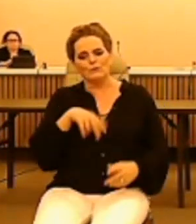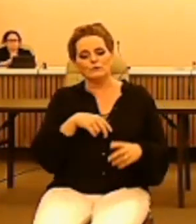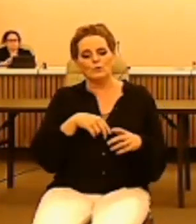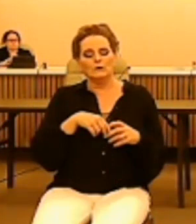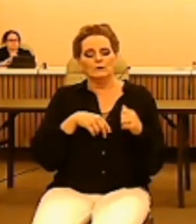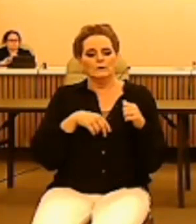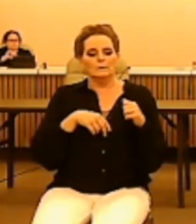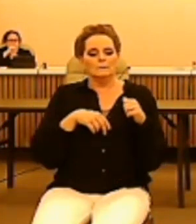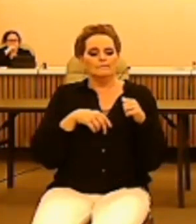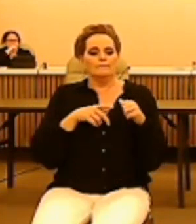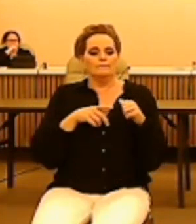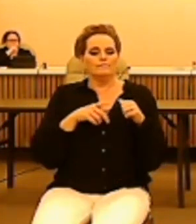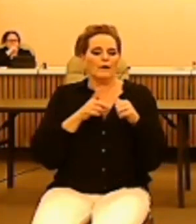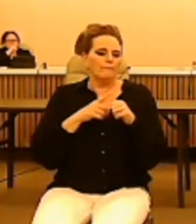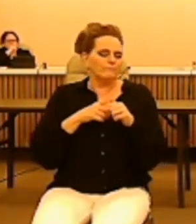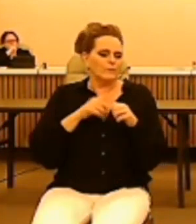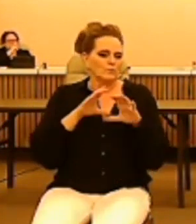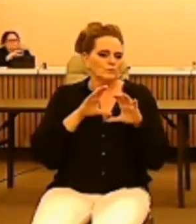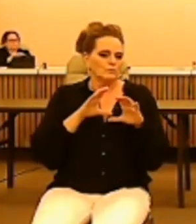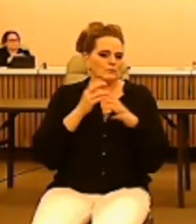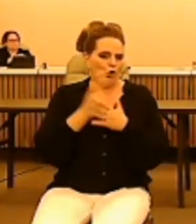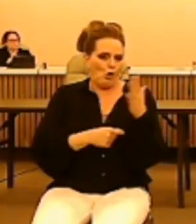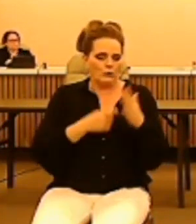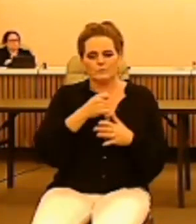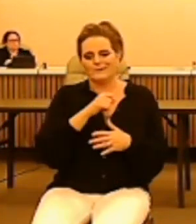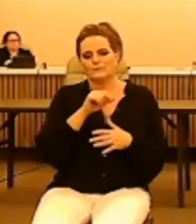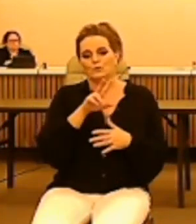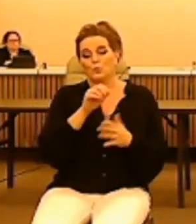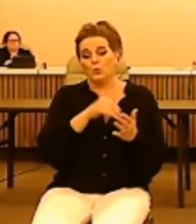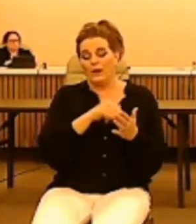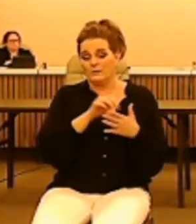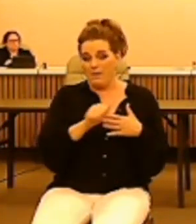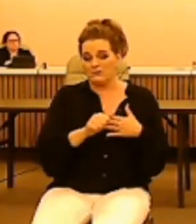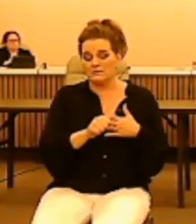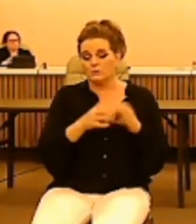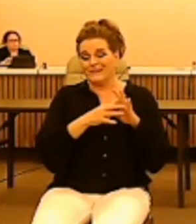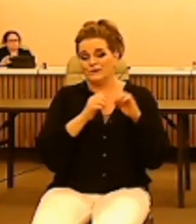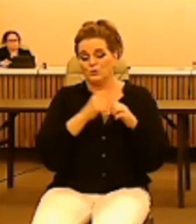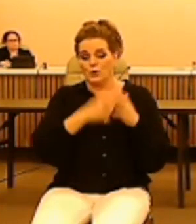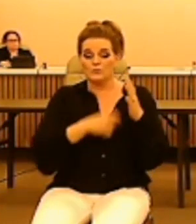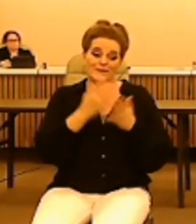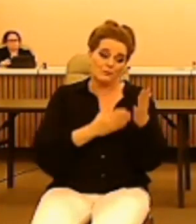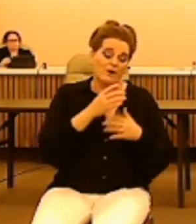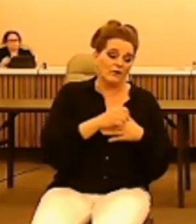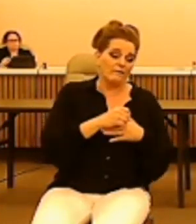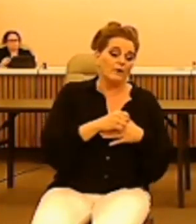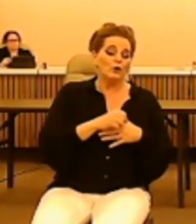new home, you're probably looking at a couple $1,000s in terms of cost. When that's part of a mortgage spread out over 20